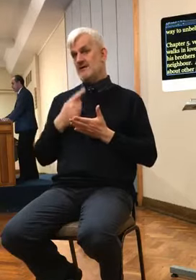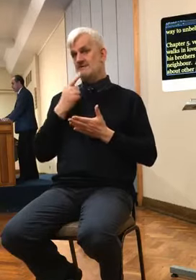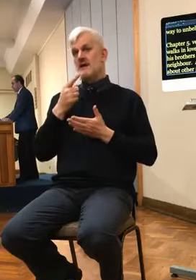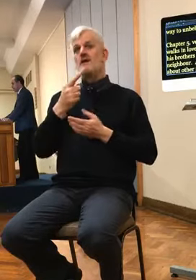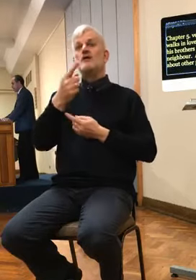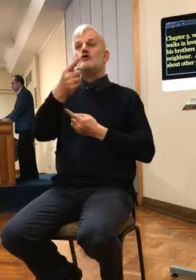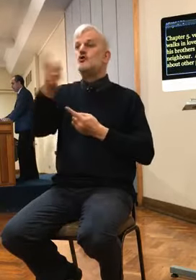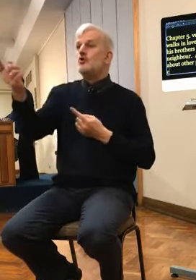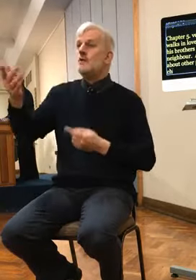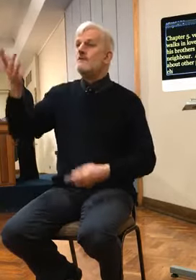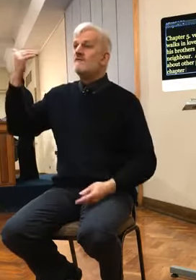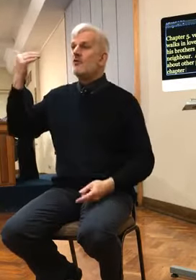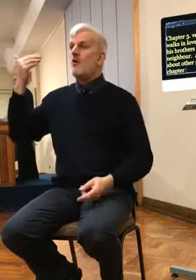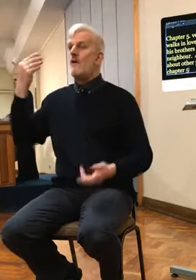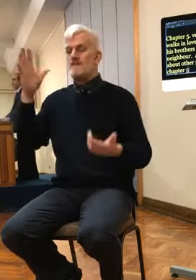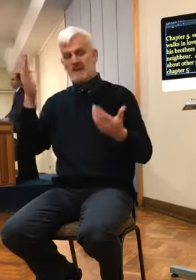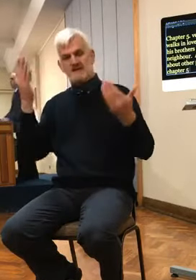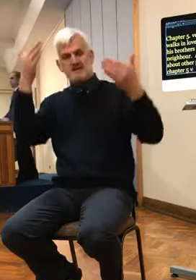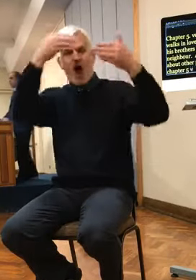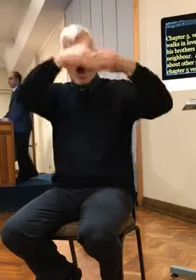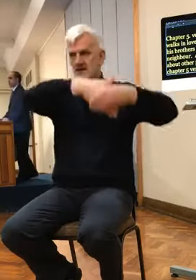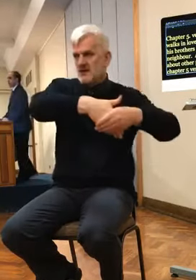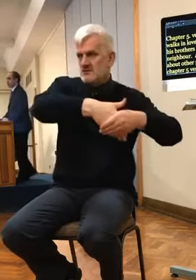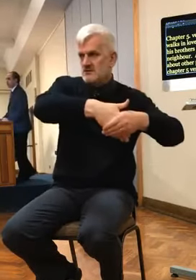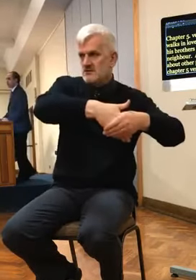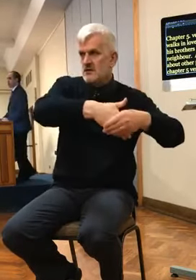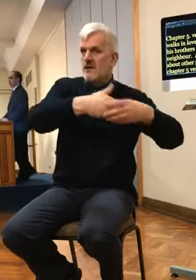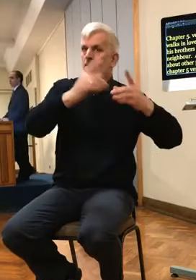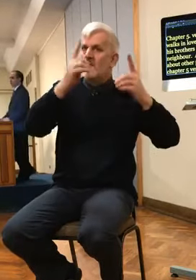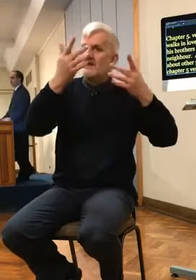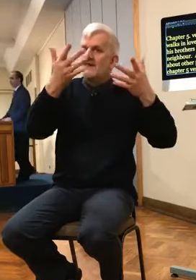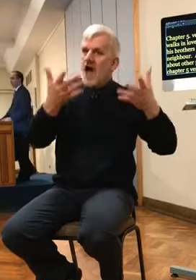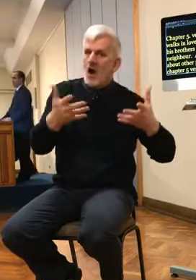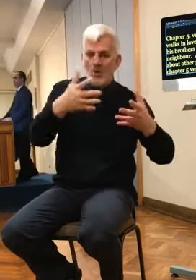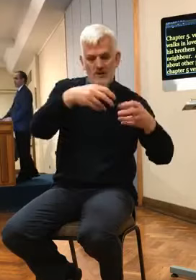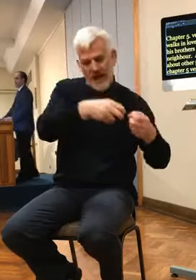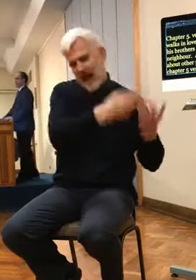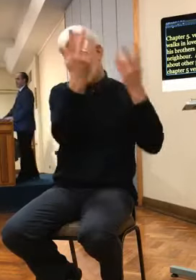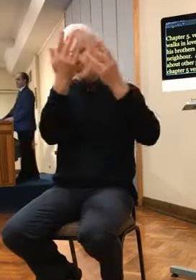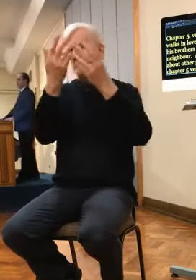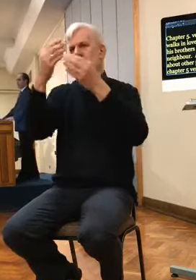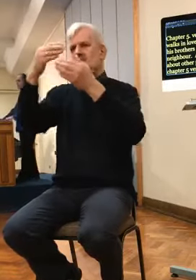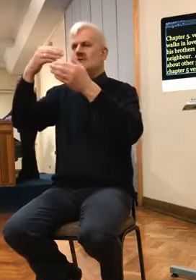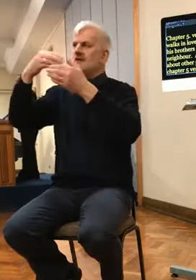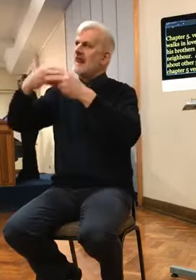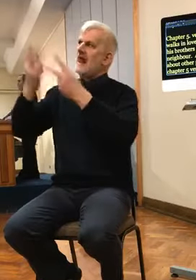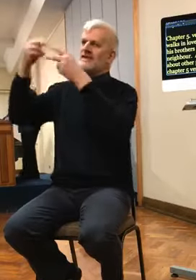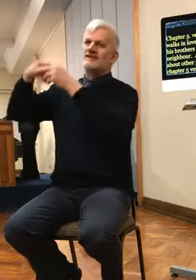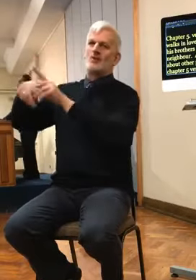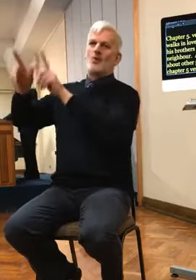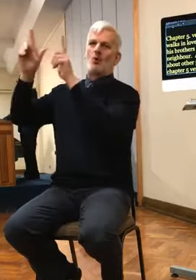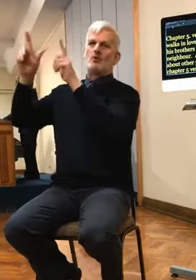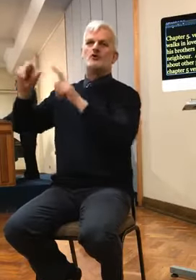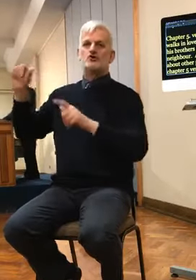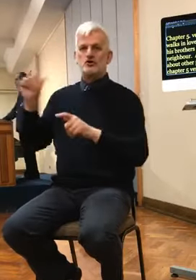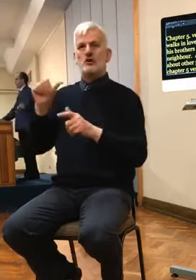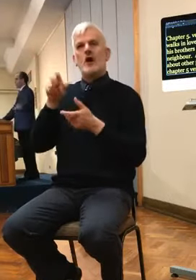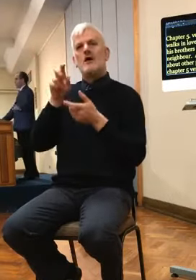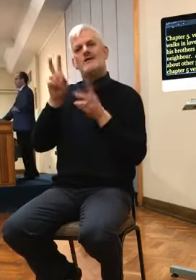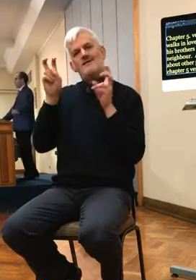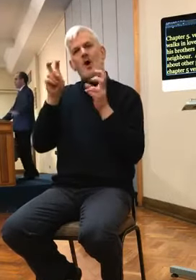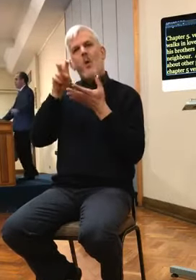now are ye light in the Lord. Walk as children of light. Children of light. Before we